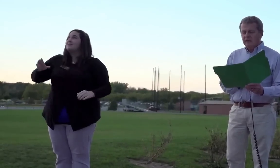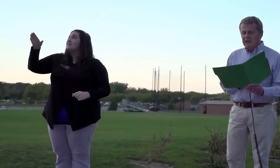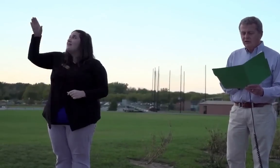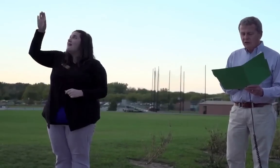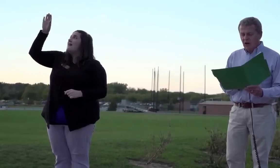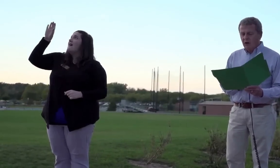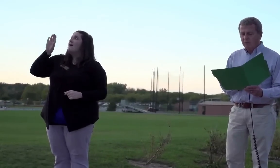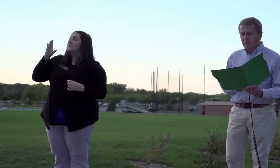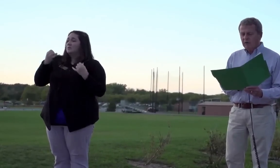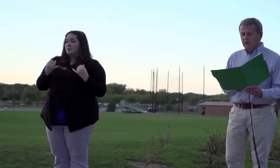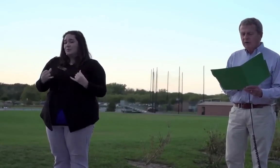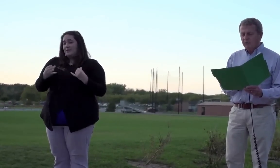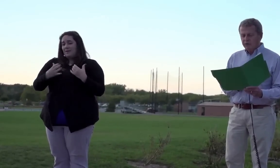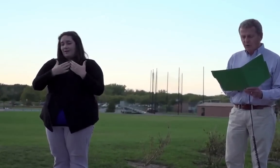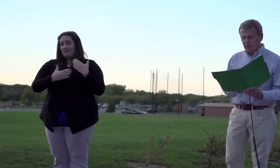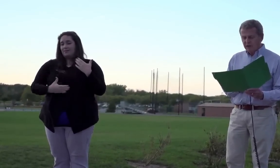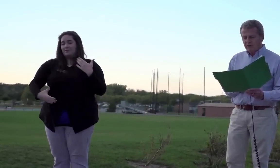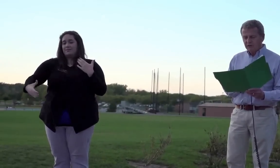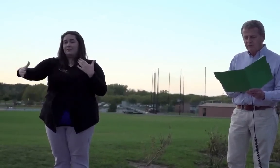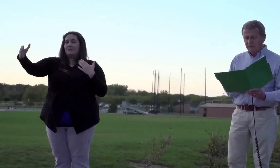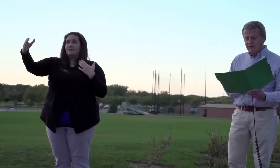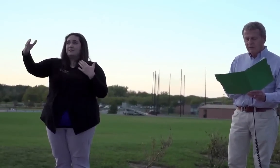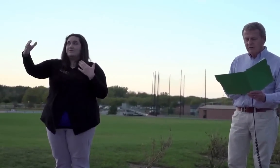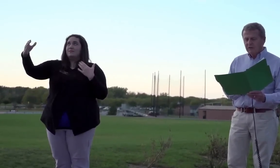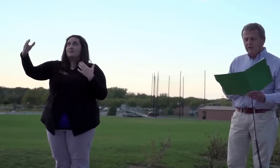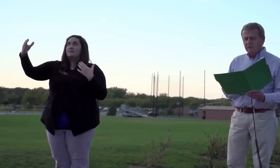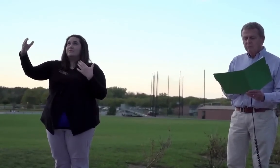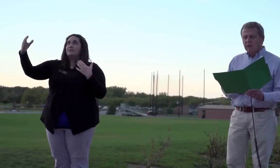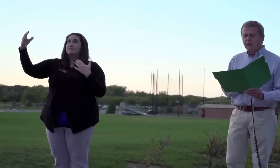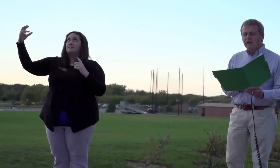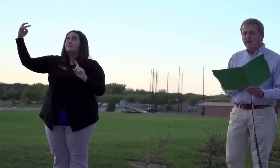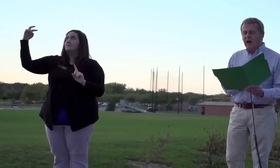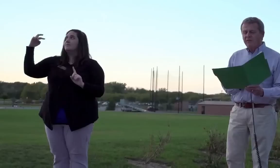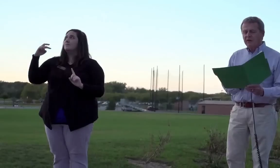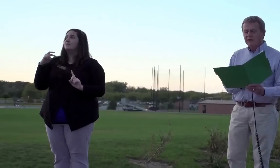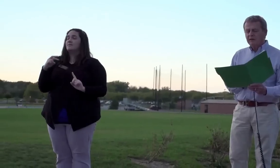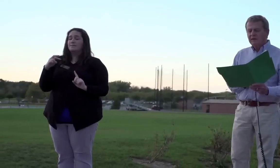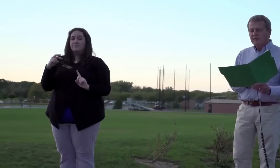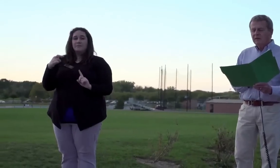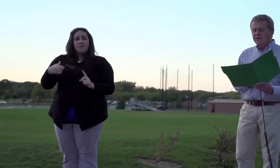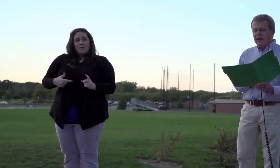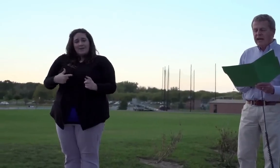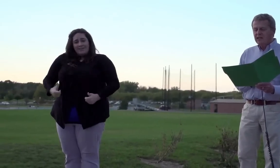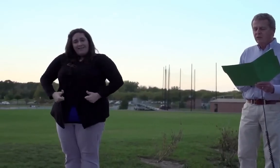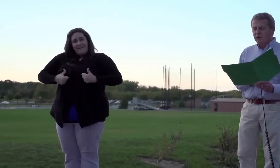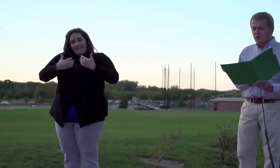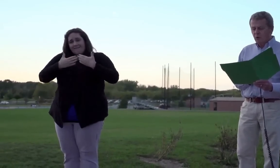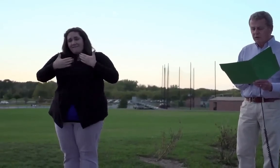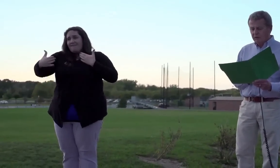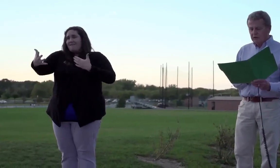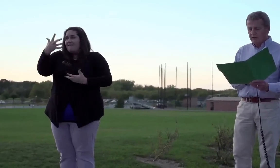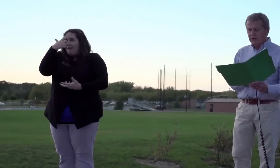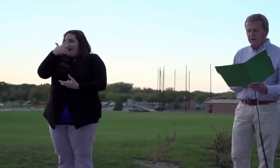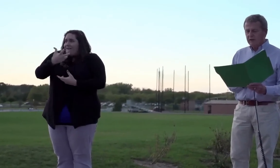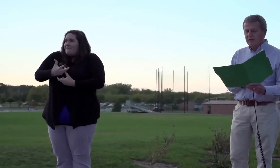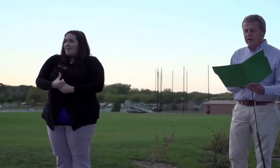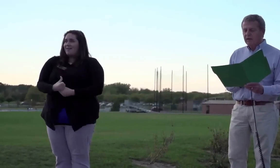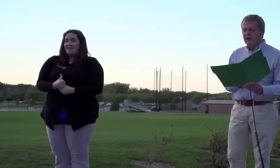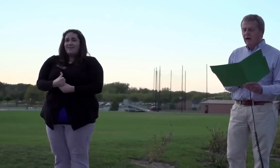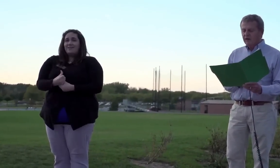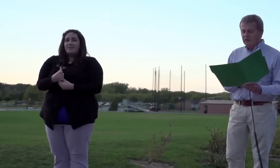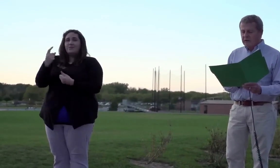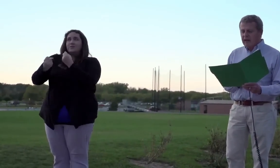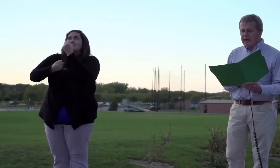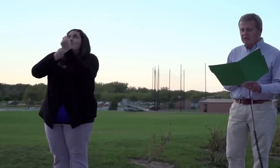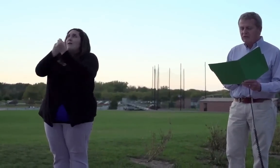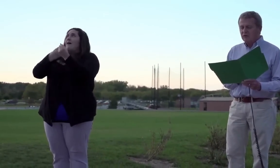come with your presence. May we live confident that the hands which hold us here are the same